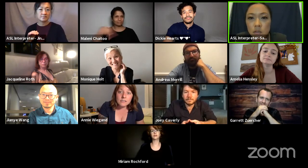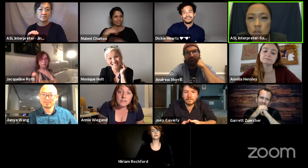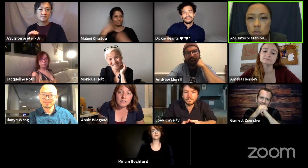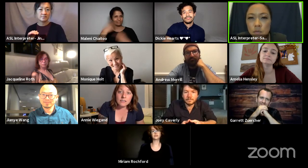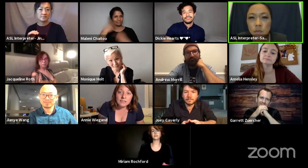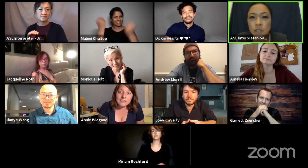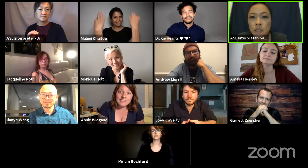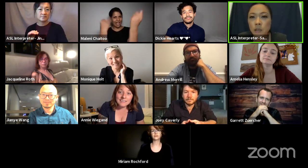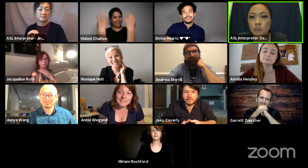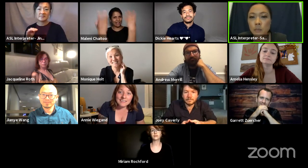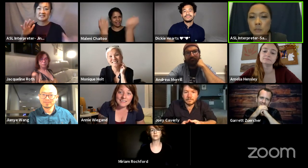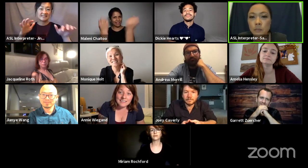freezing up.